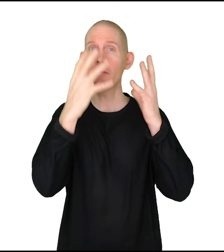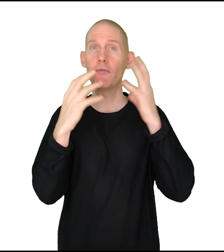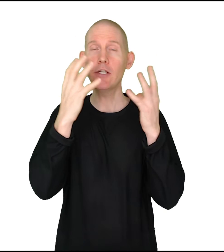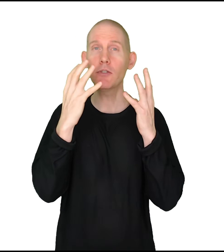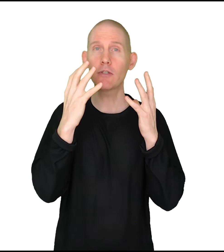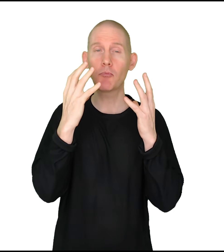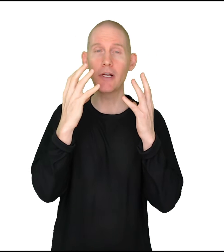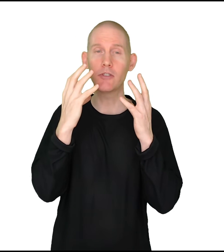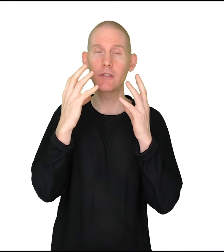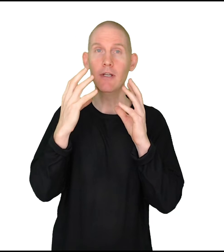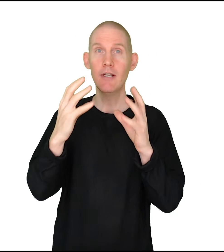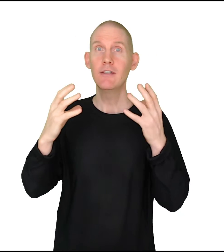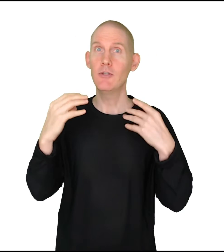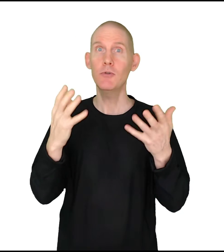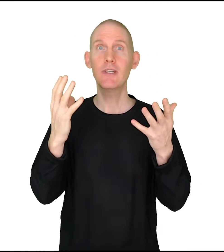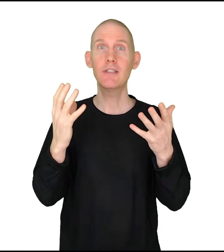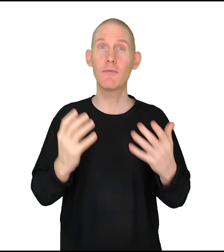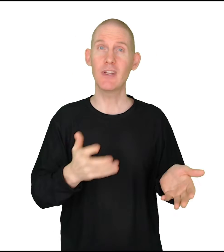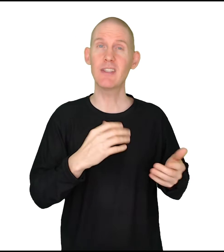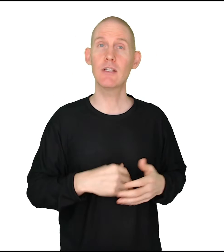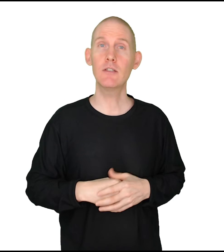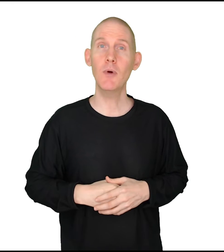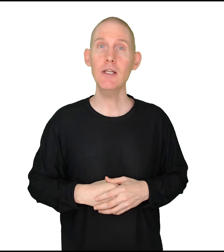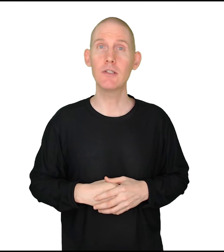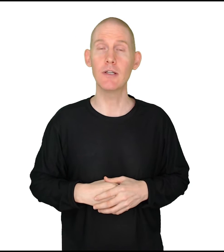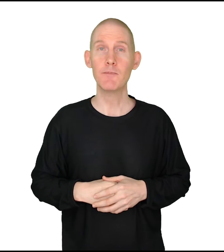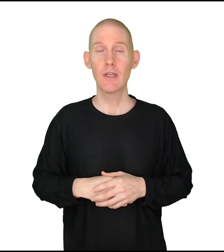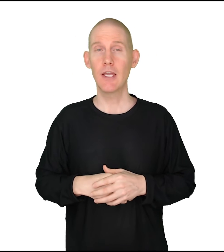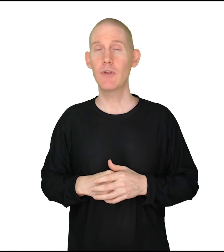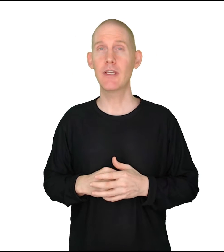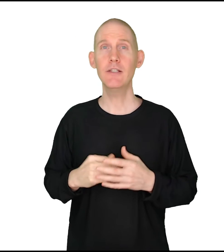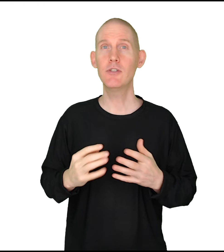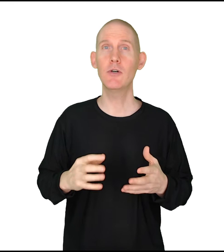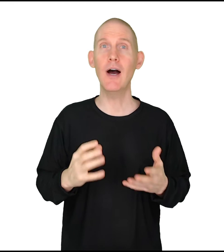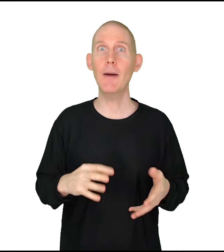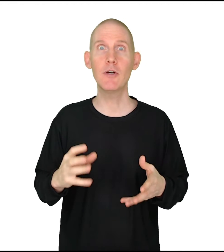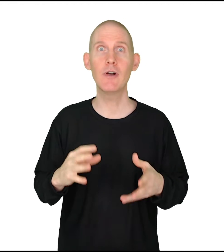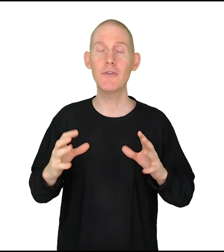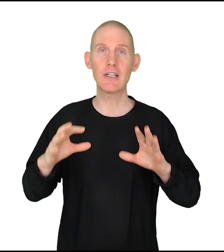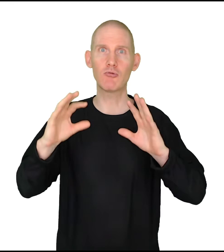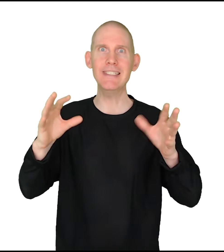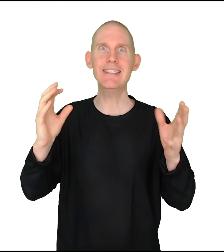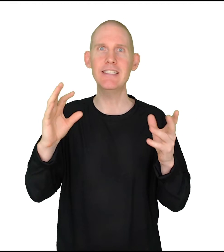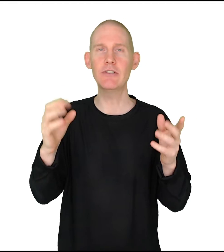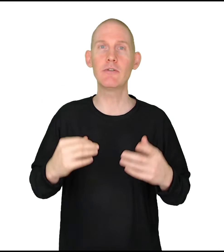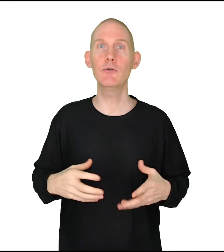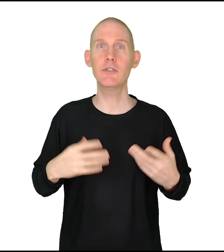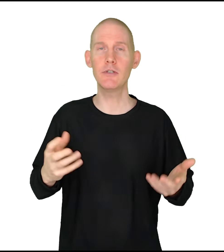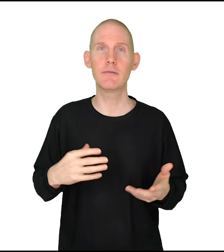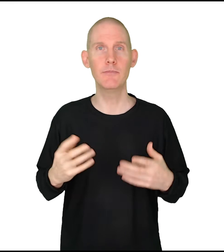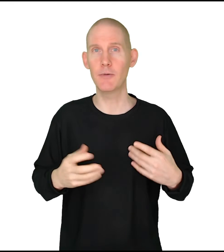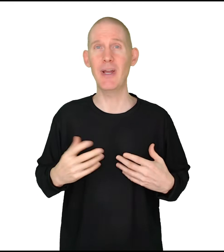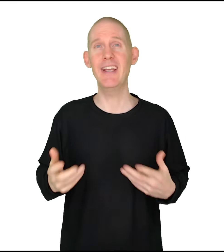face, it just feels comfortable. That's how I sign it. Patient. From the side, patient. From the other side,